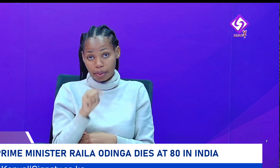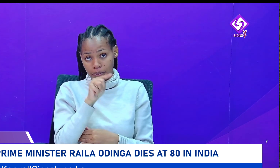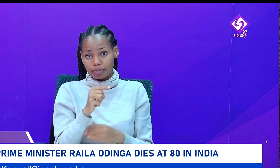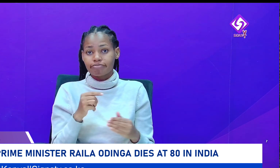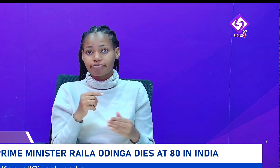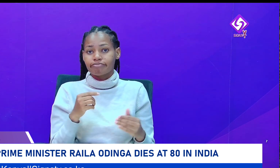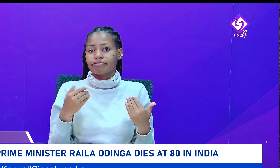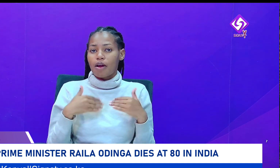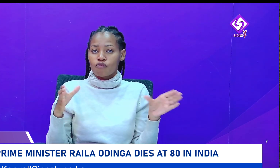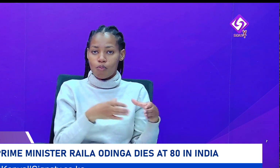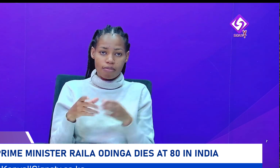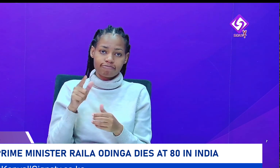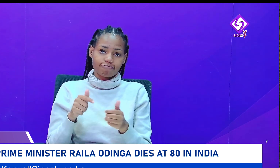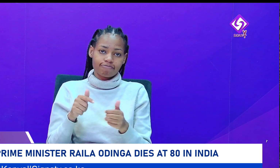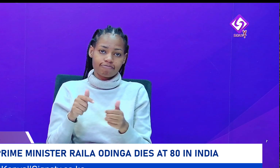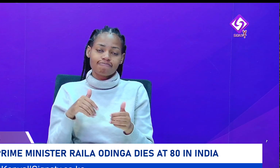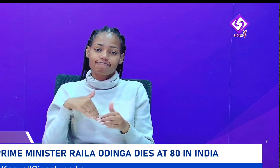cardiac arrest.